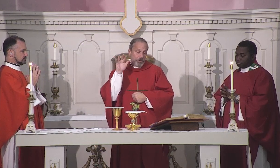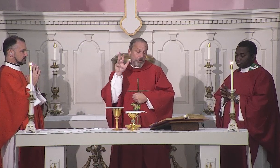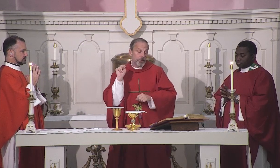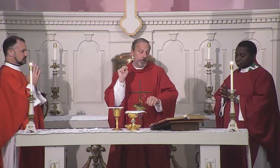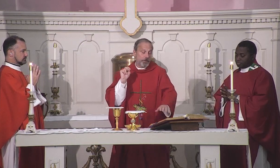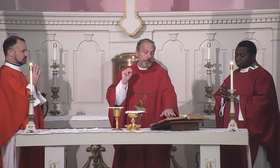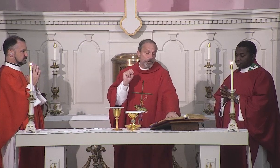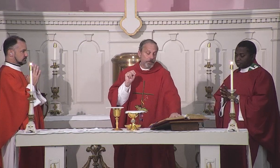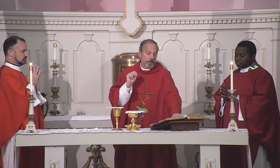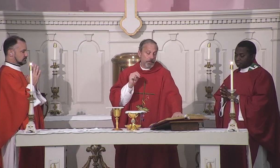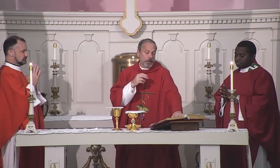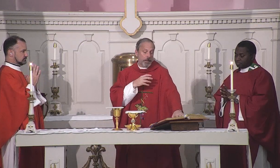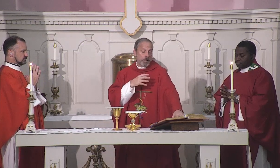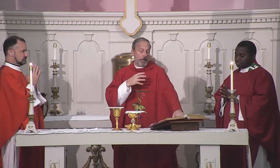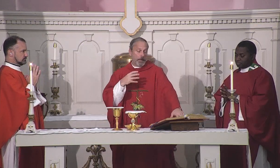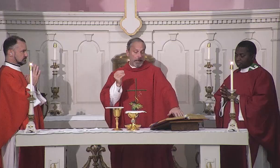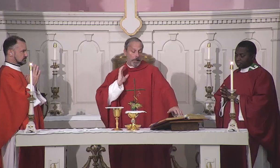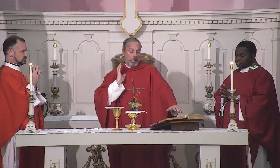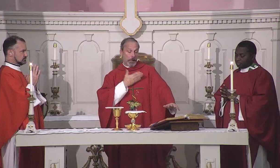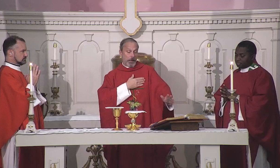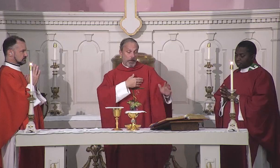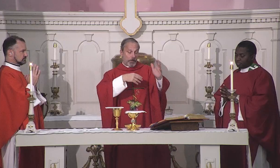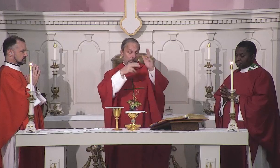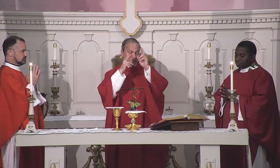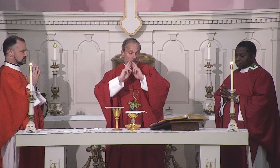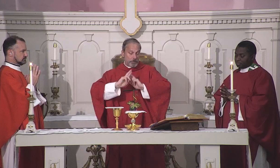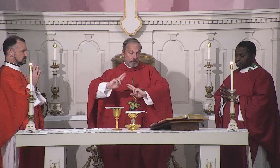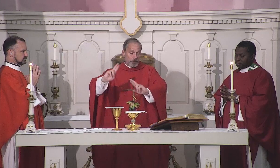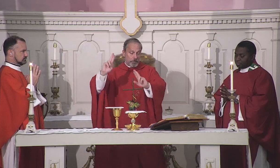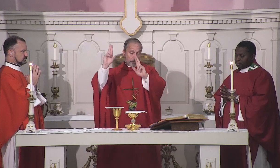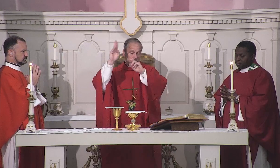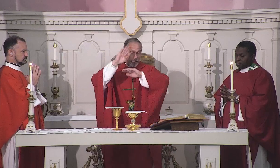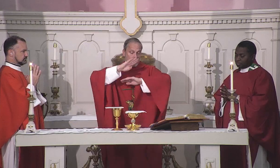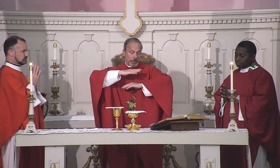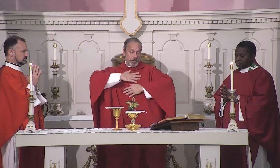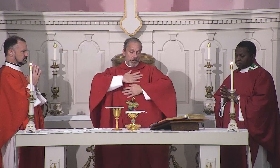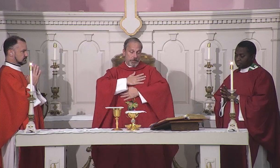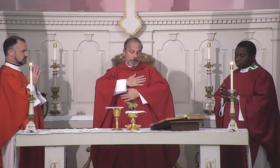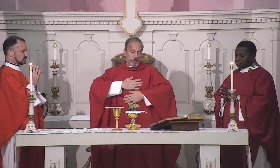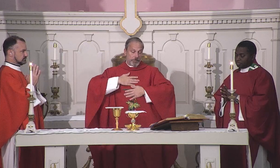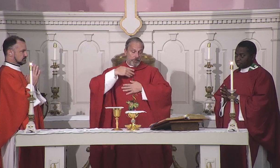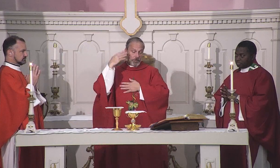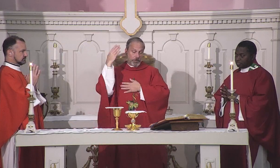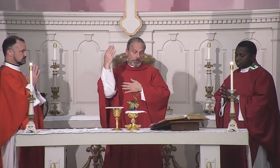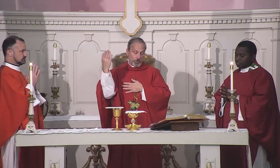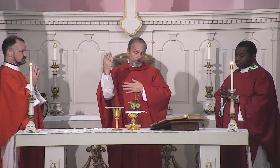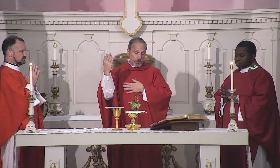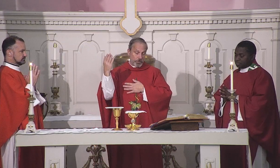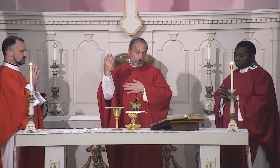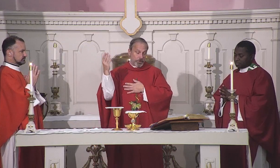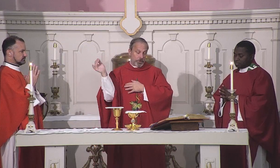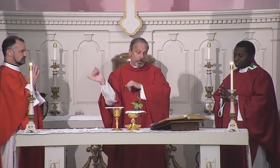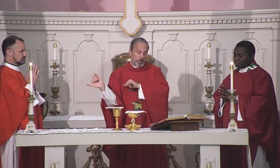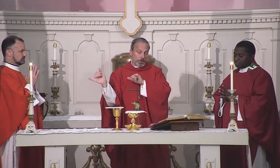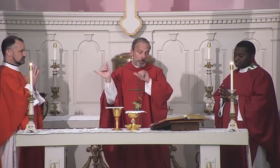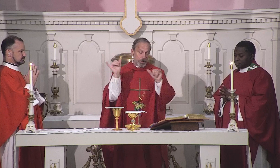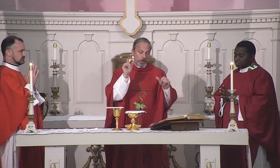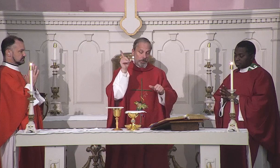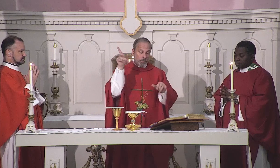May this oblation and our homage be pleasing to you, O